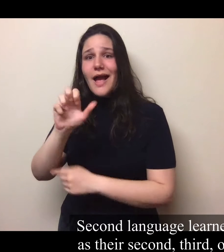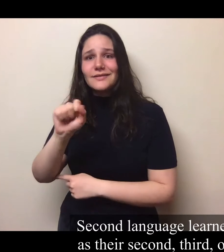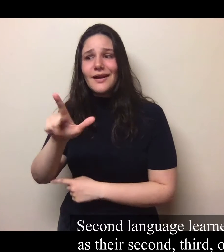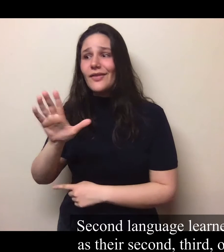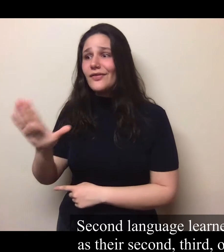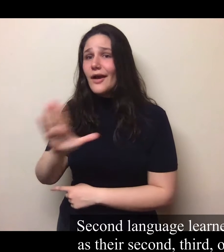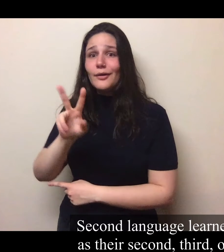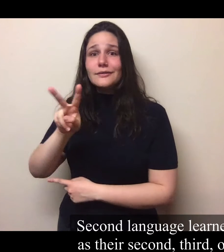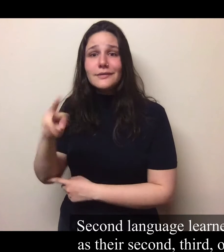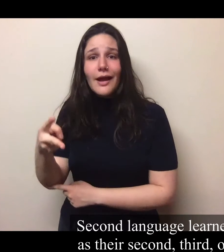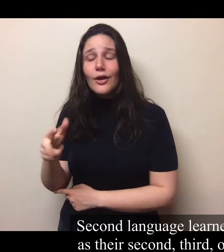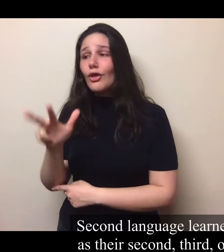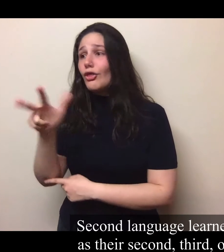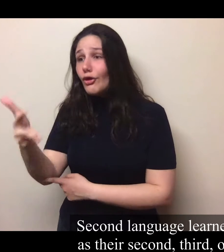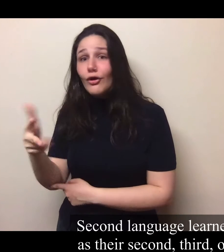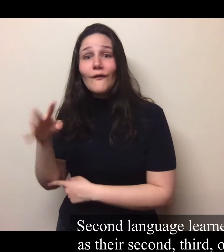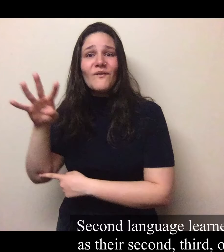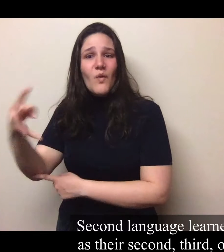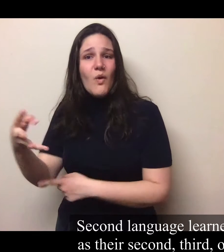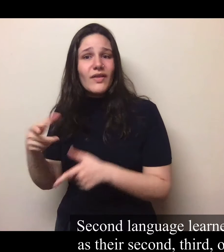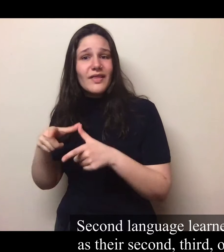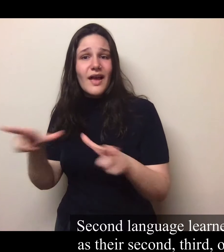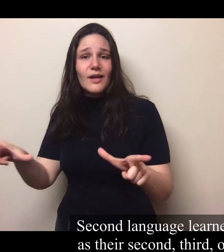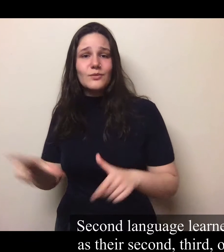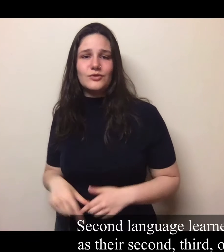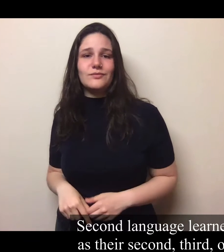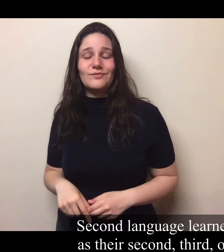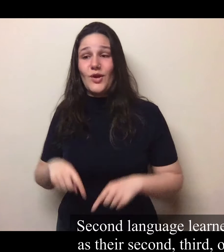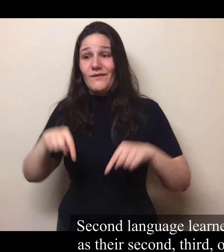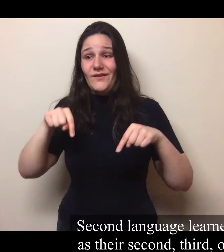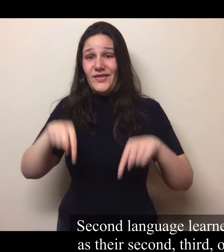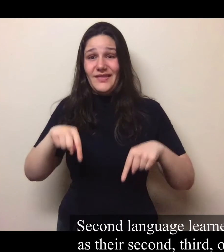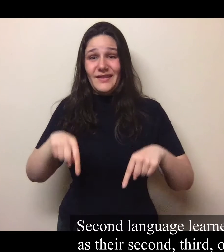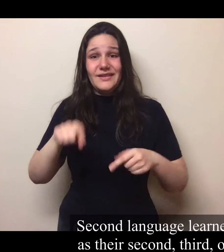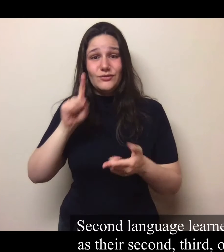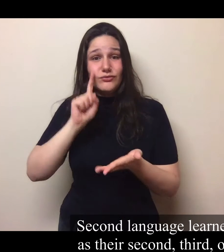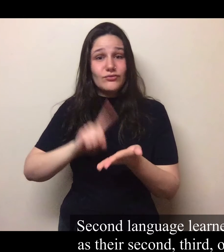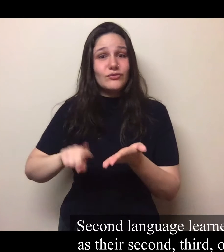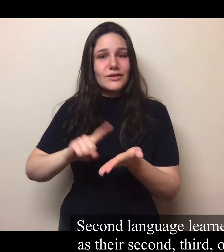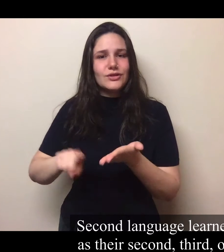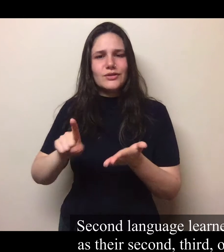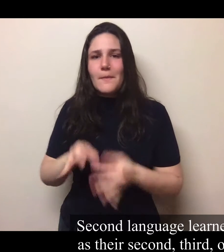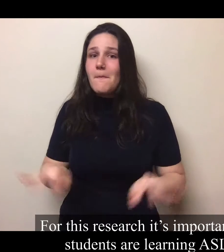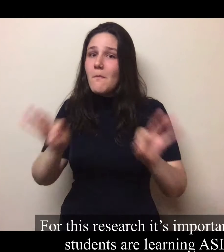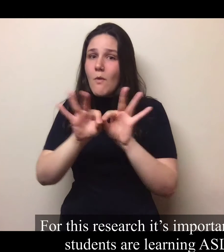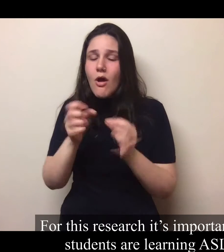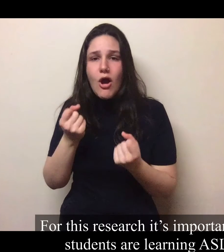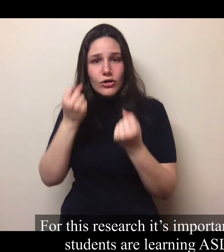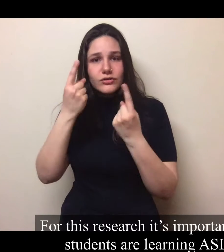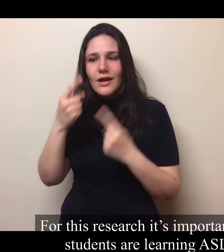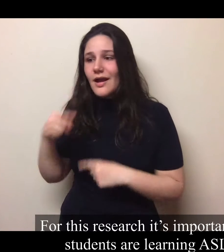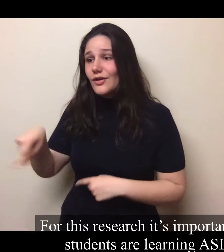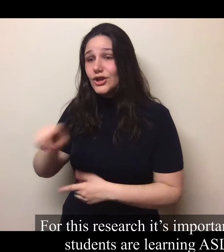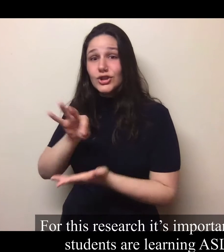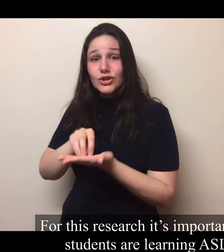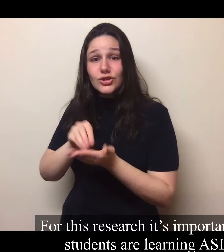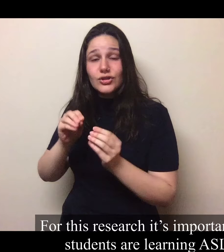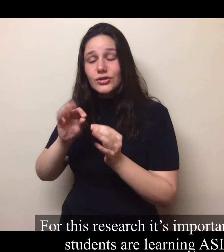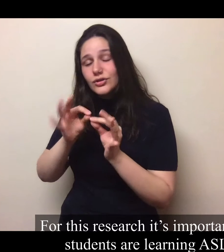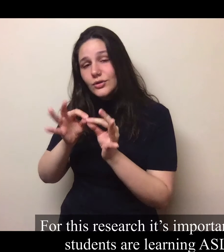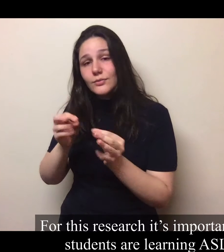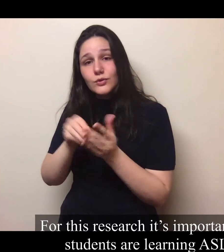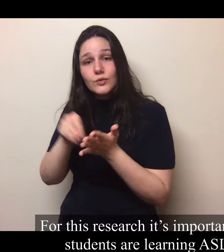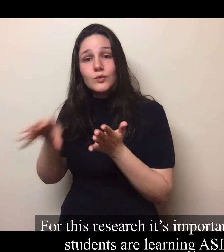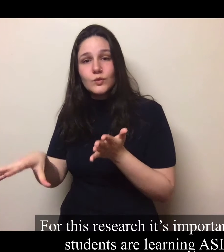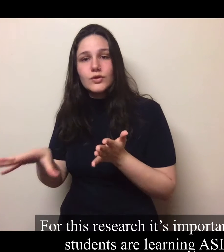Second language learners may be learning ASL as their second, third, or even fourth language. For this research, it's important to